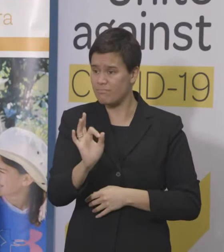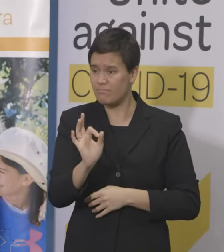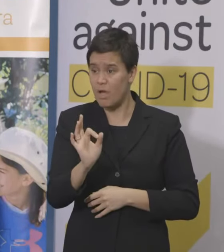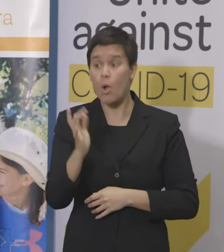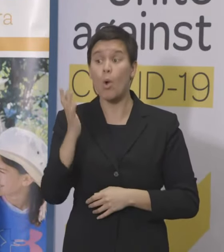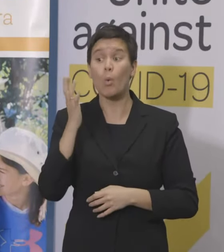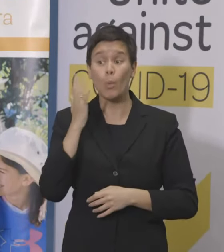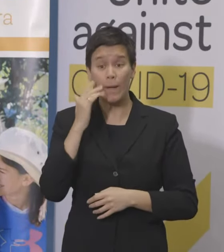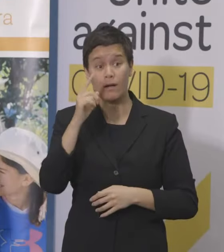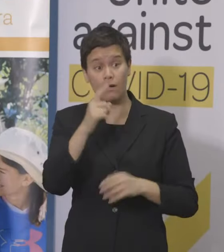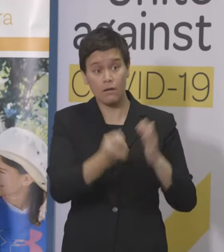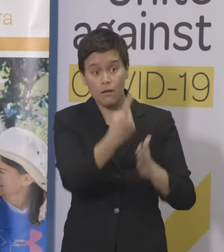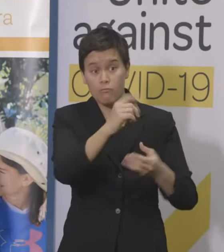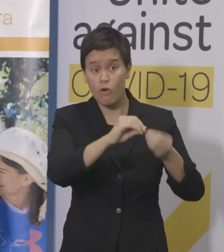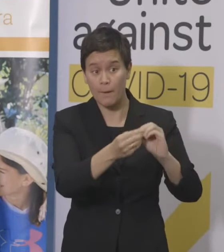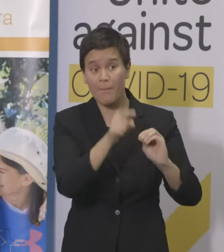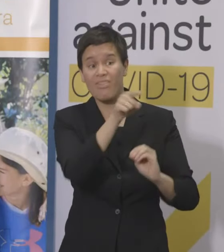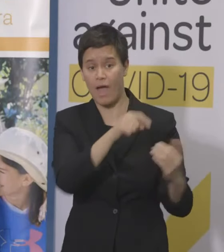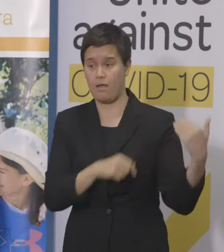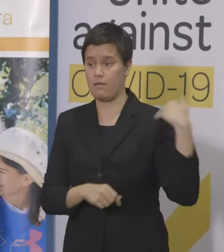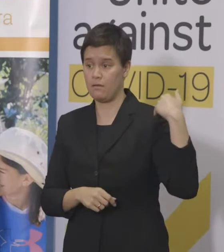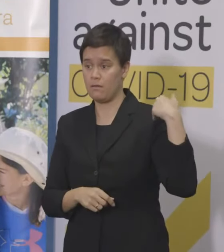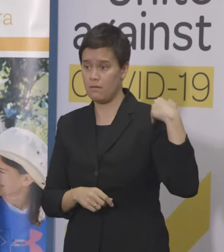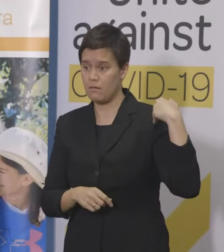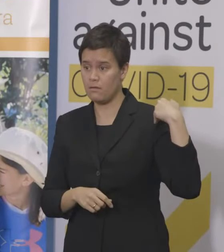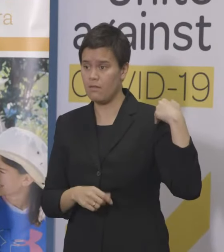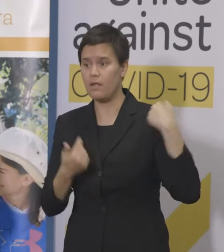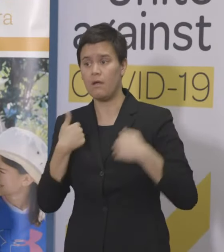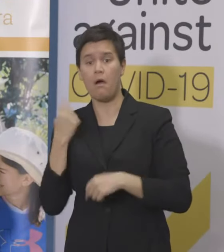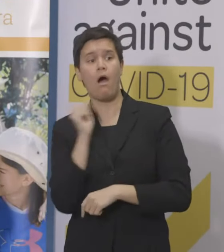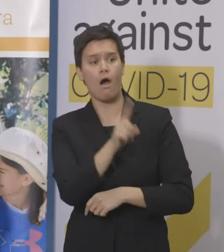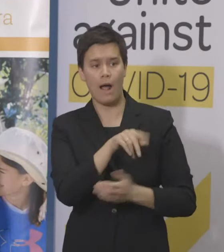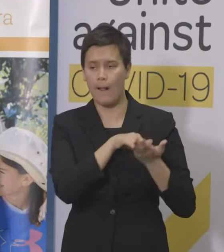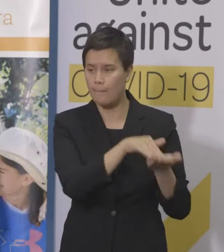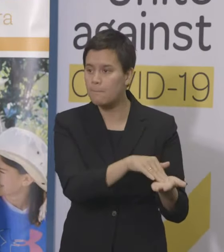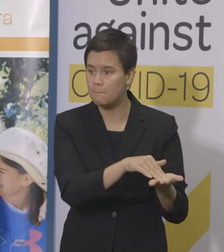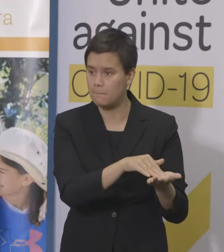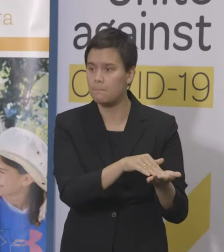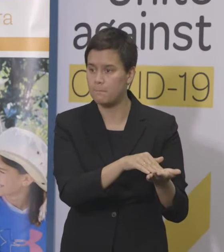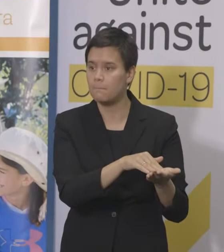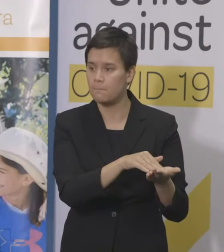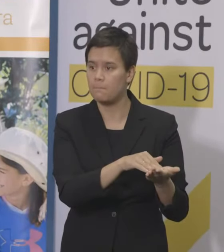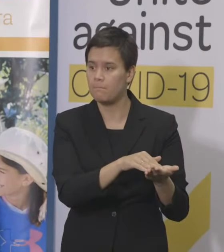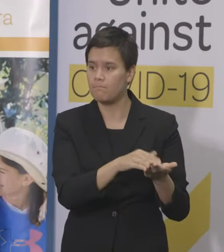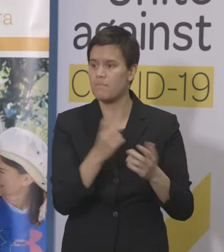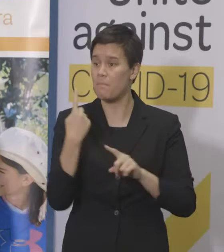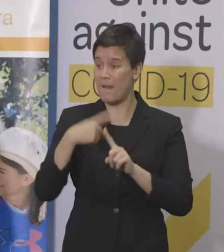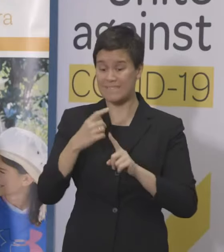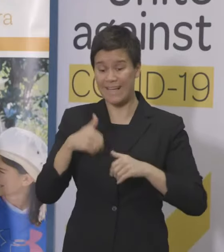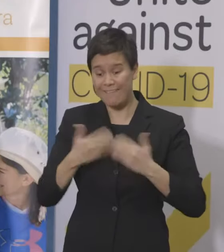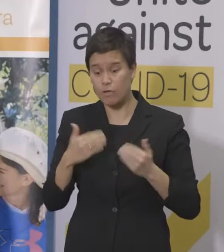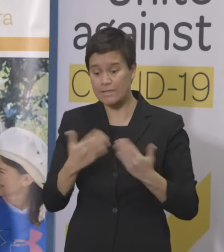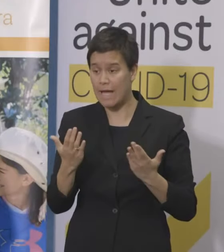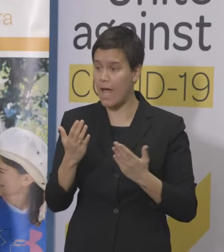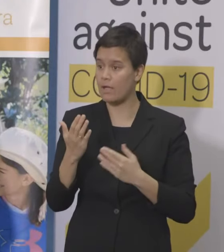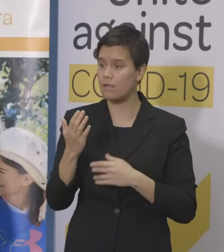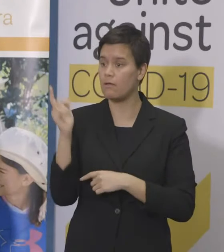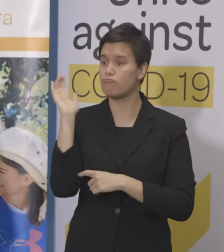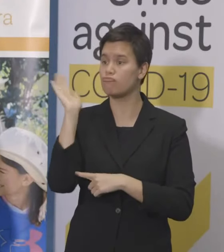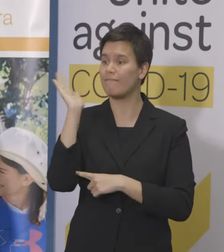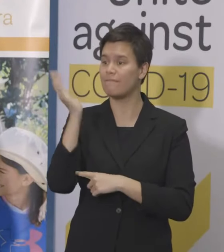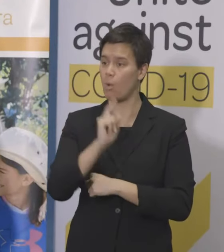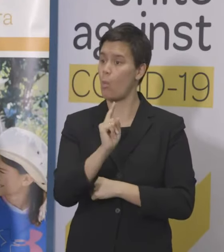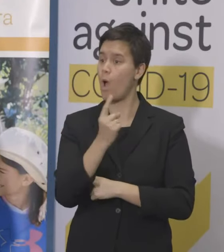course in the media, that's when we stepped in. And on our daily briefings, we were clear about where there were issues